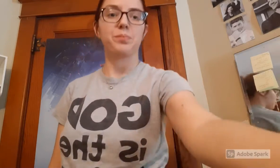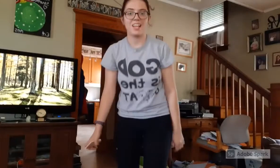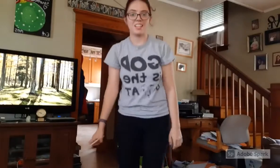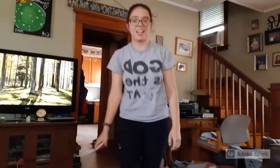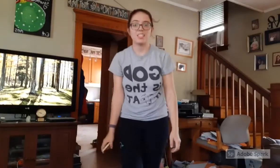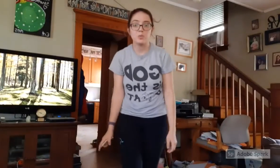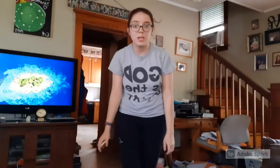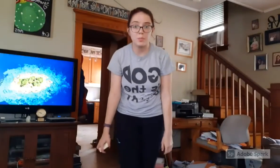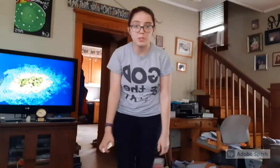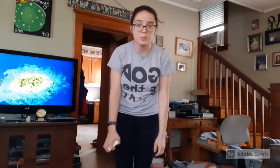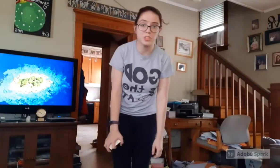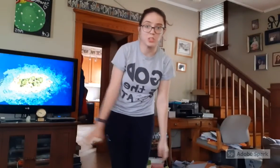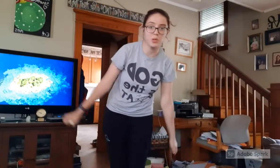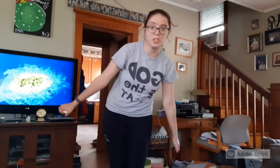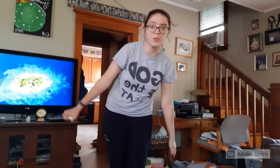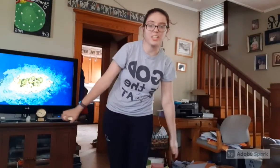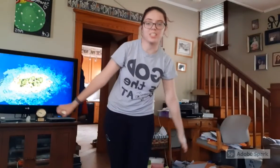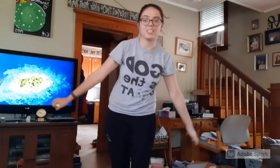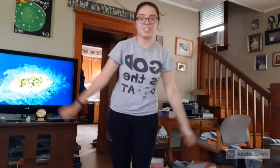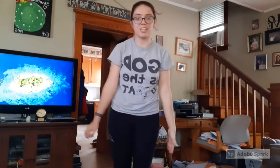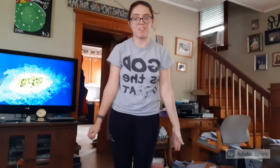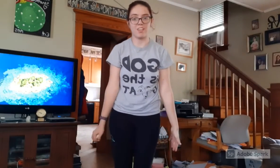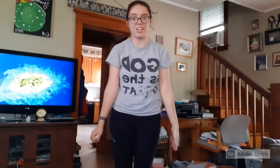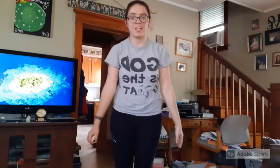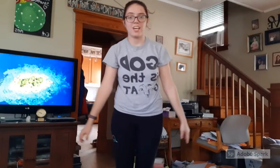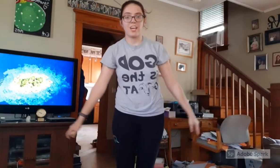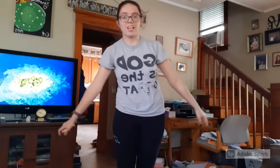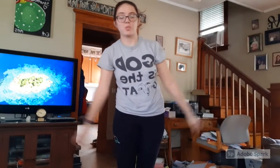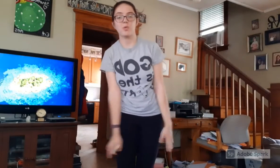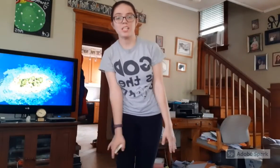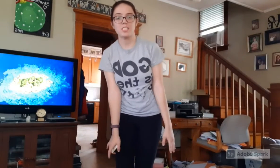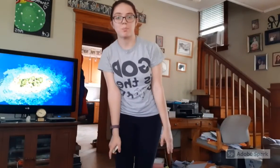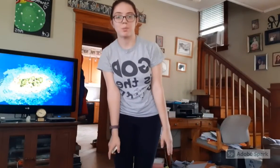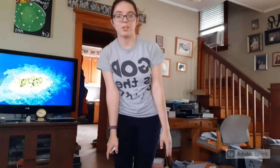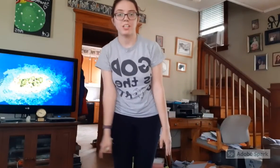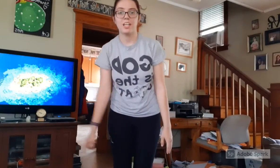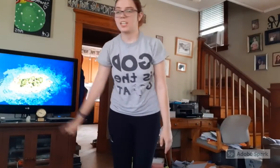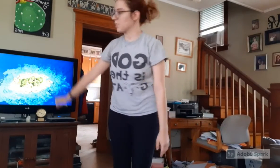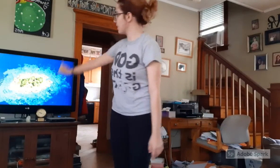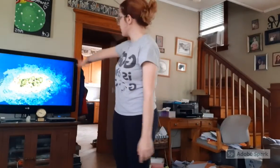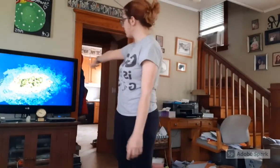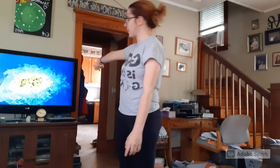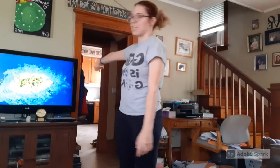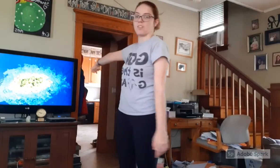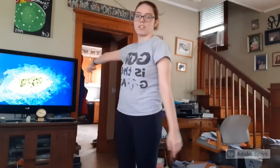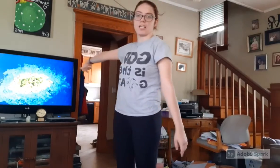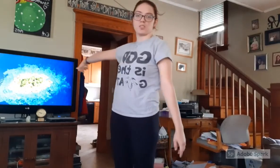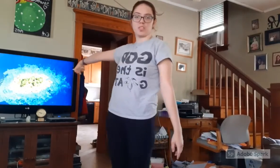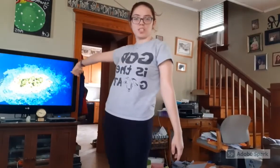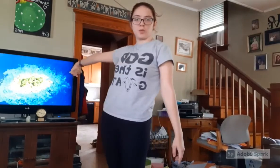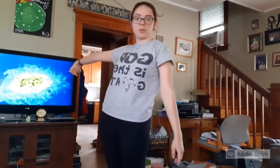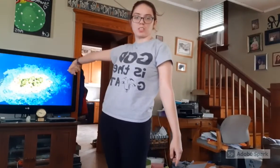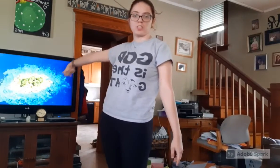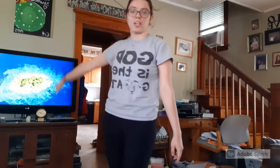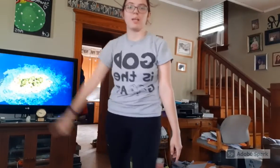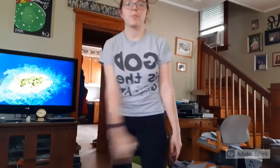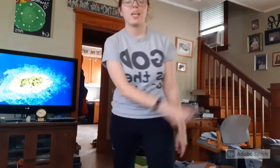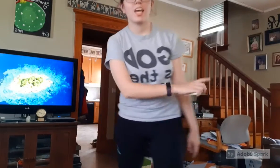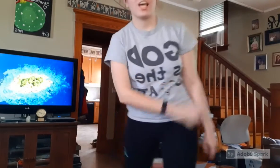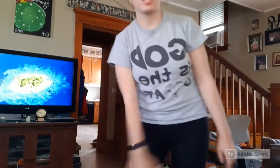The next one I'm going to be showing you is TV, and it's pretty simple. So this is my TV. It has really cute pictures on it. And